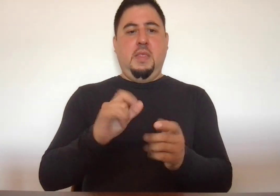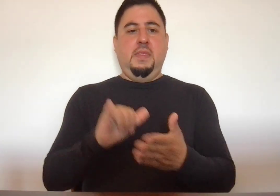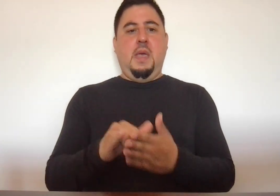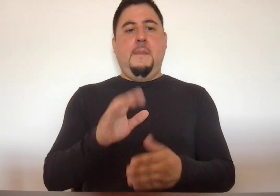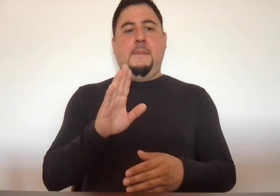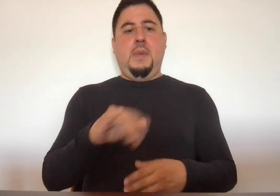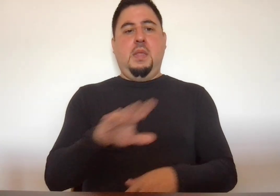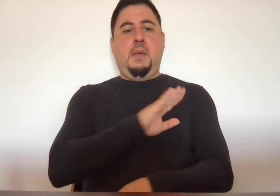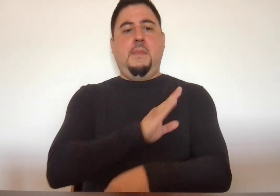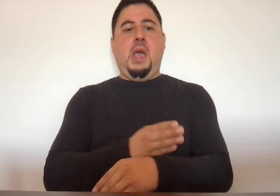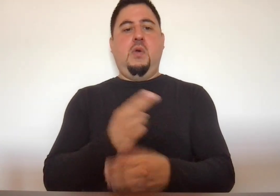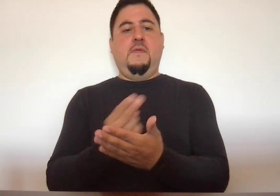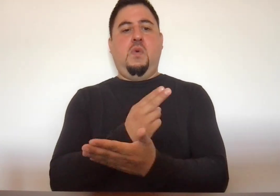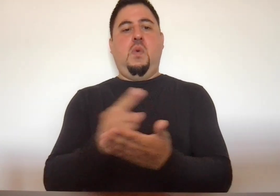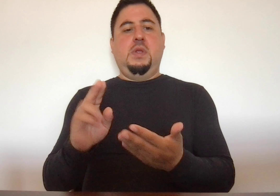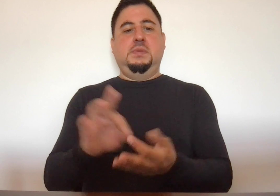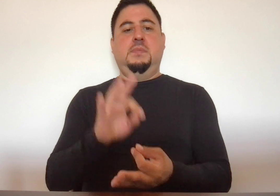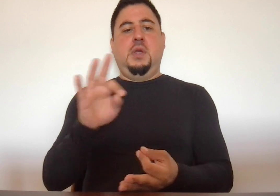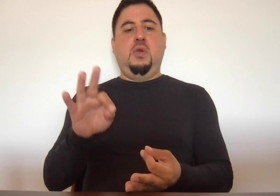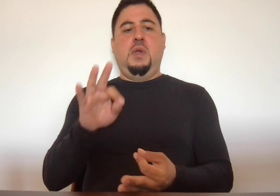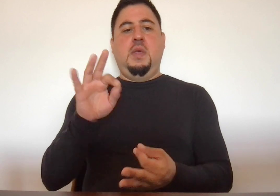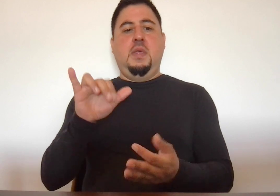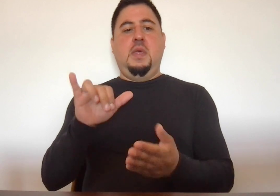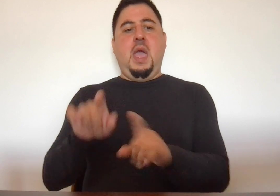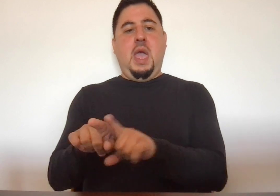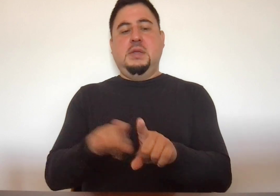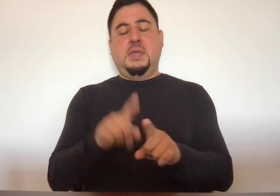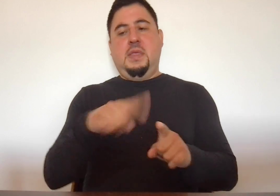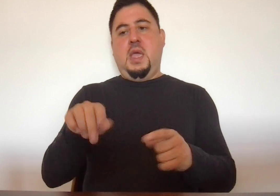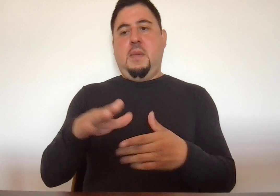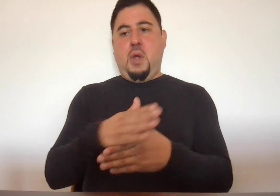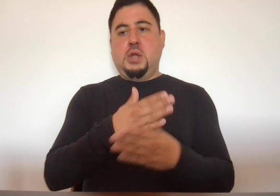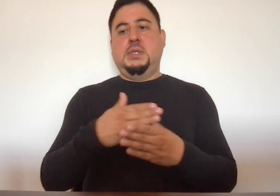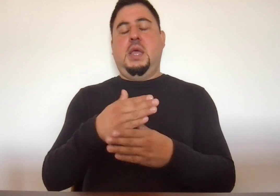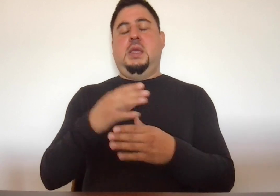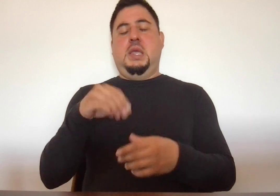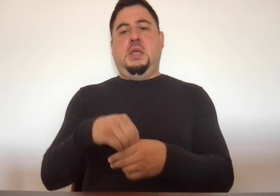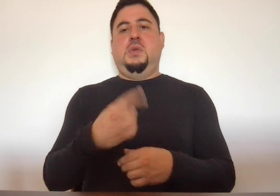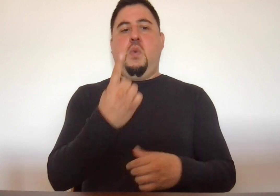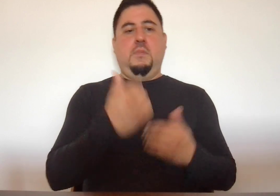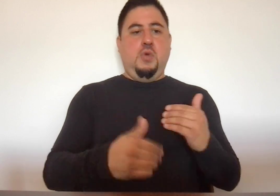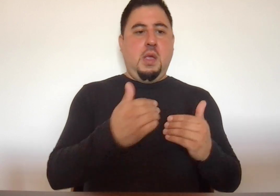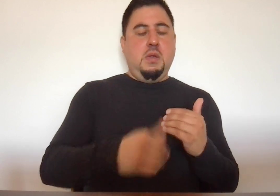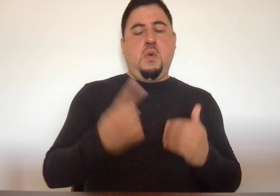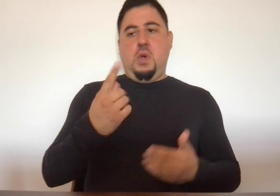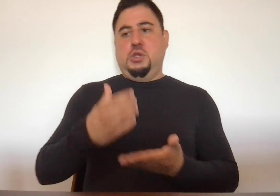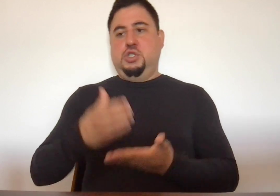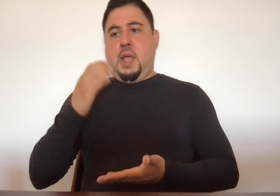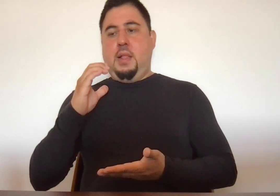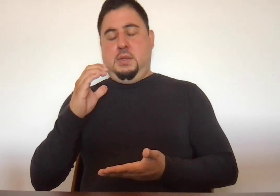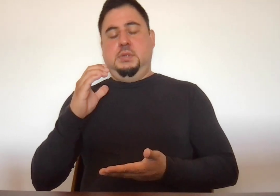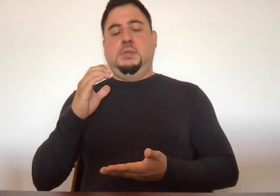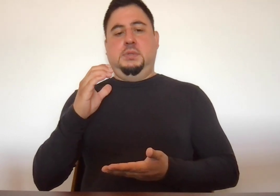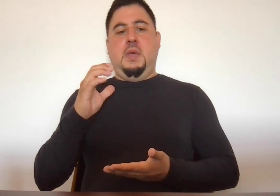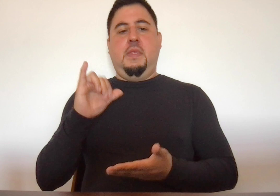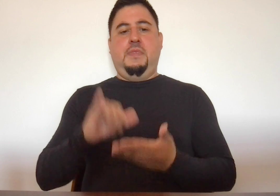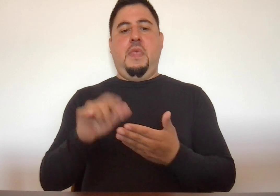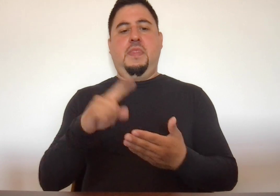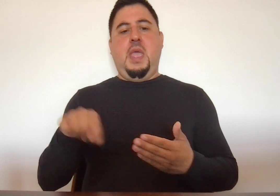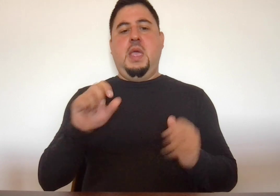power of the Holy Spirit, as they partake of this one bread and this one chalice, that they may be gathered